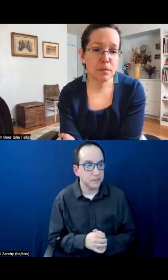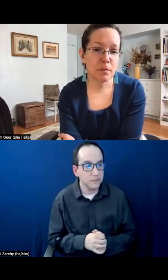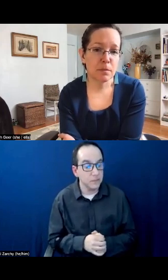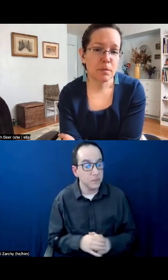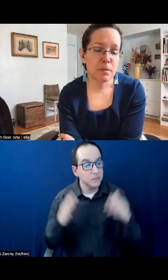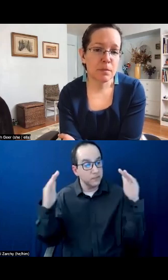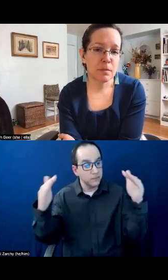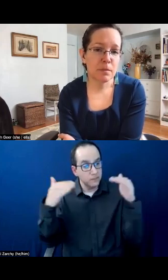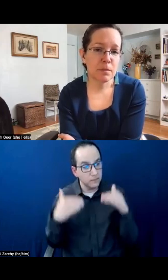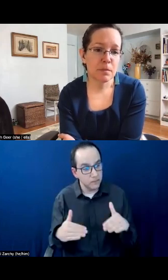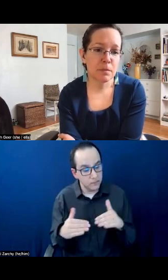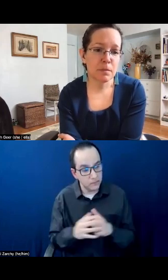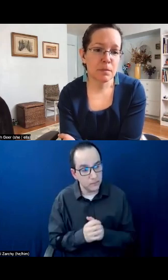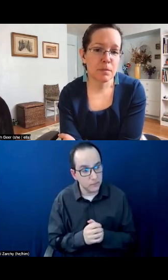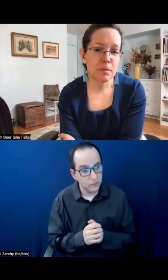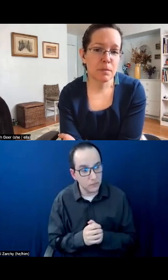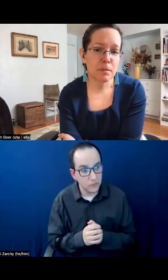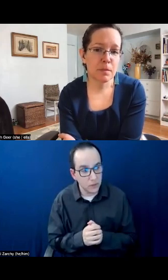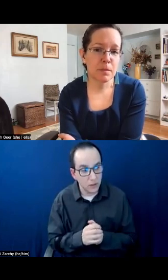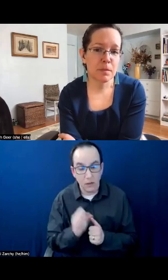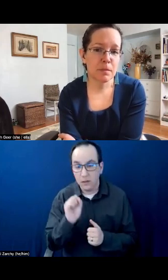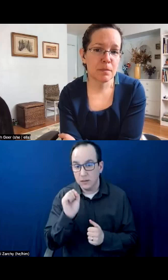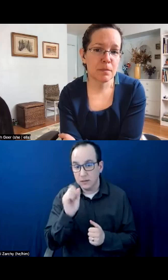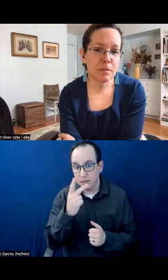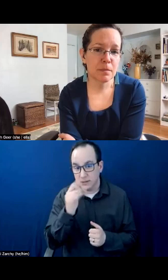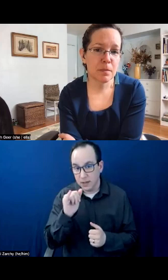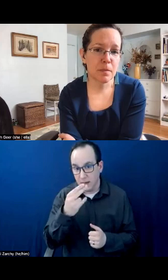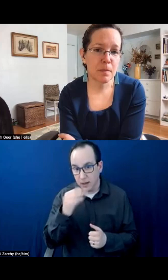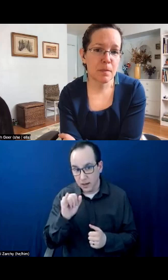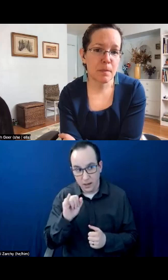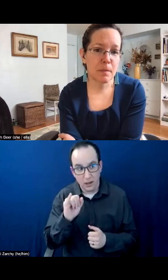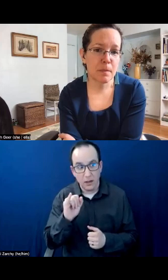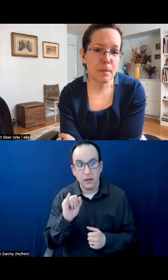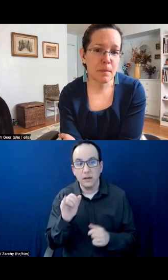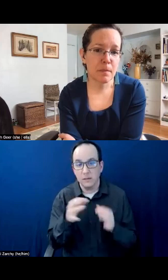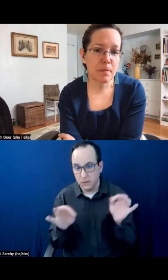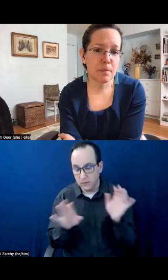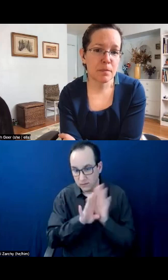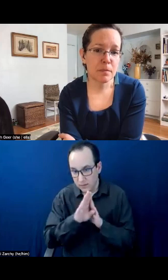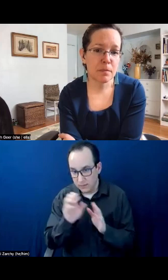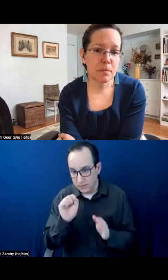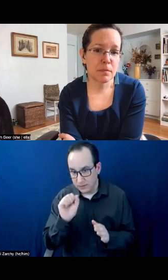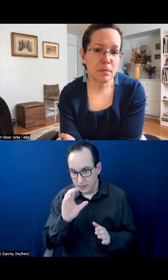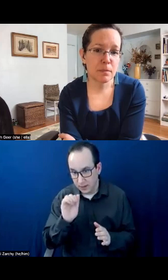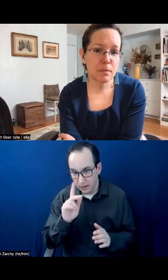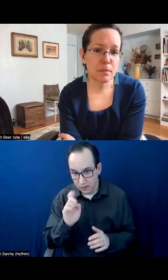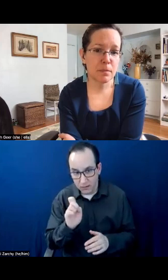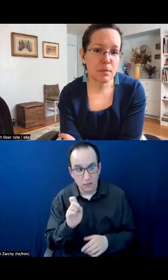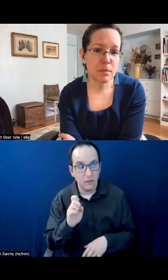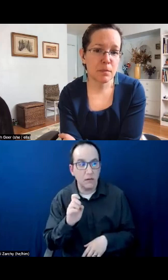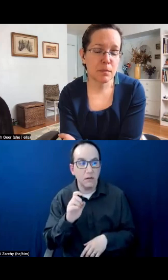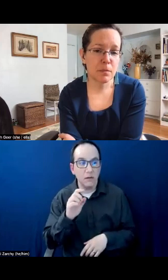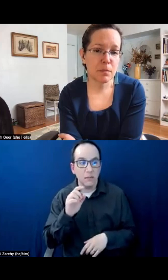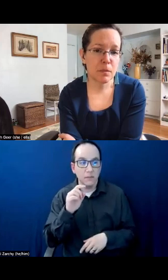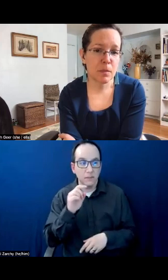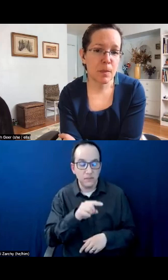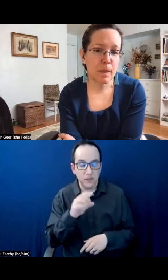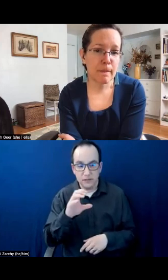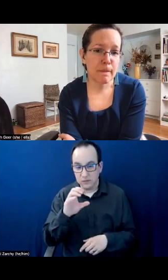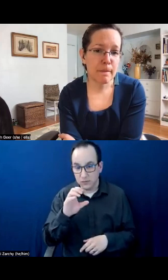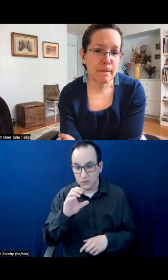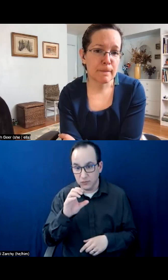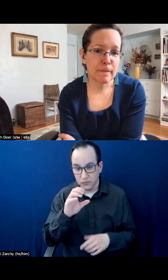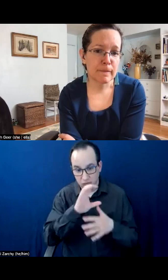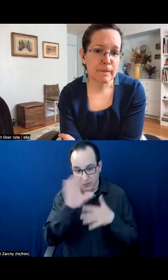IFSP for goals and whatnot, you can use this. The second one on the list here is the Sky High Language Development